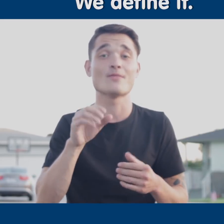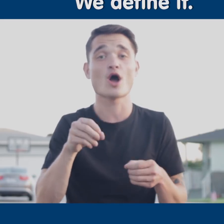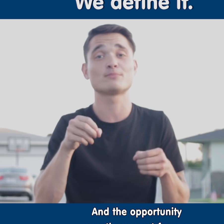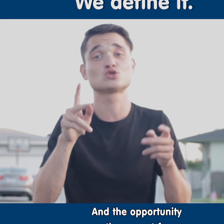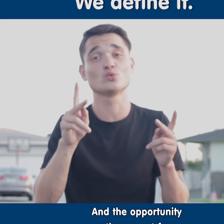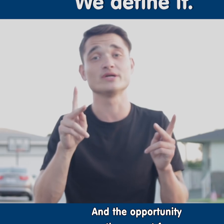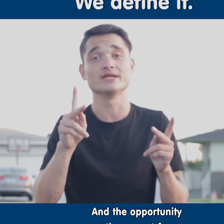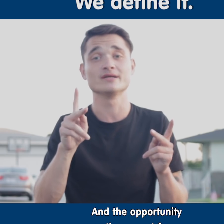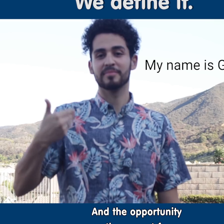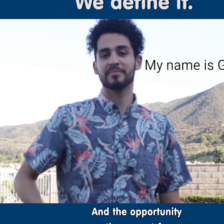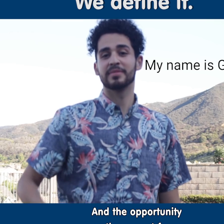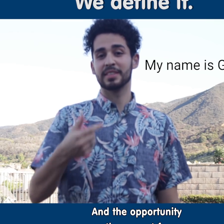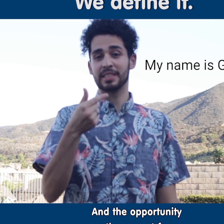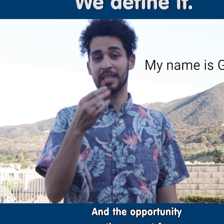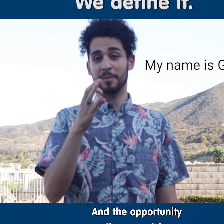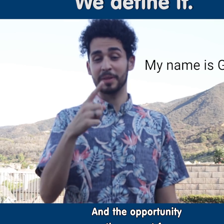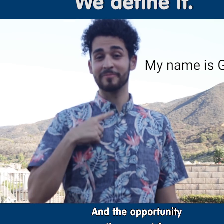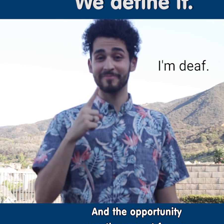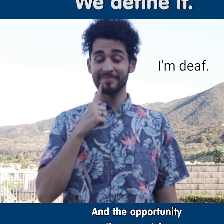And the opportunity was thrown out for me.